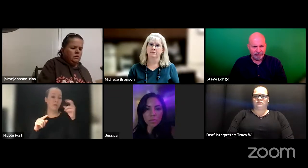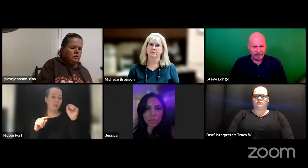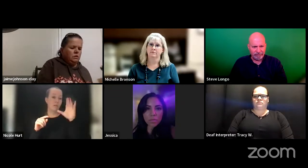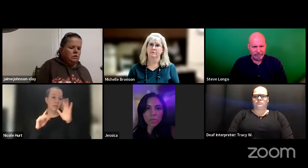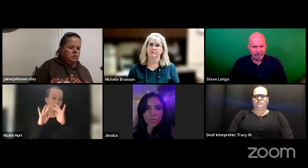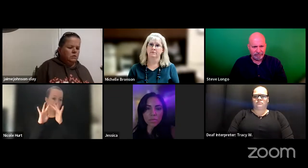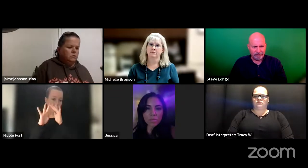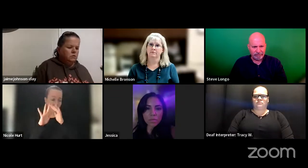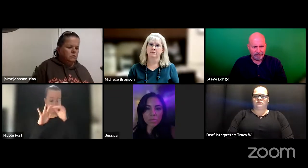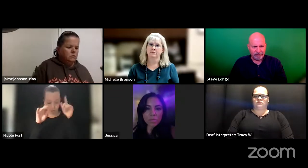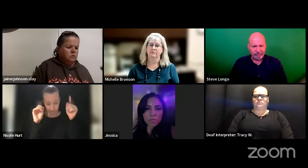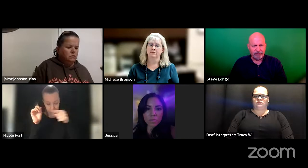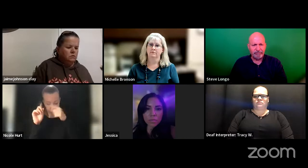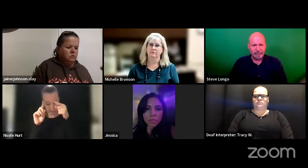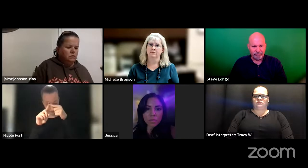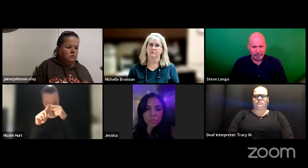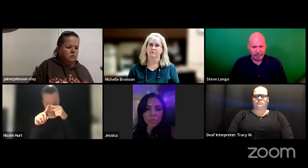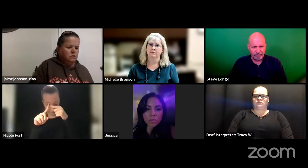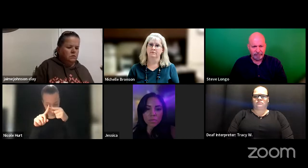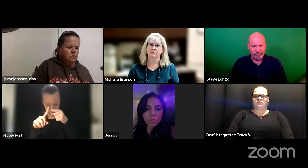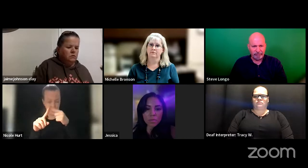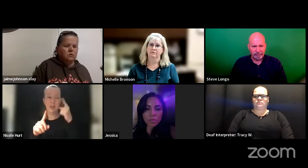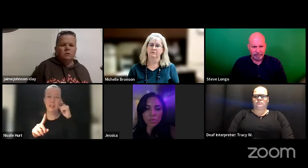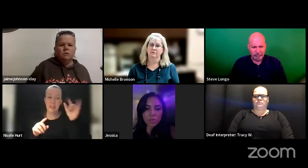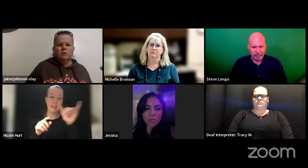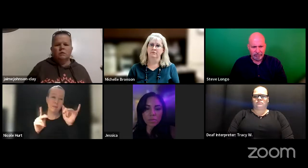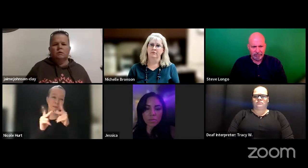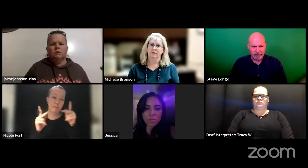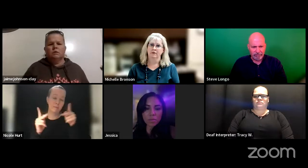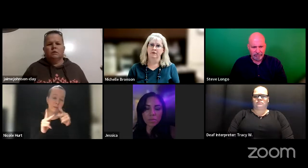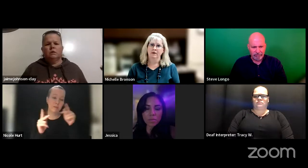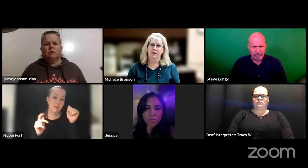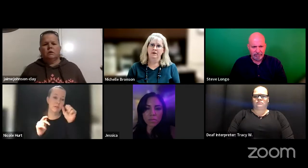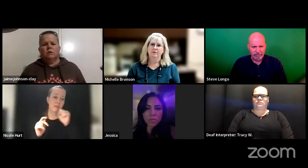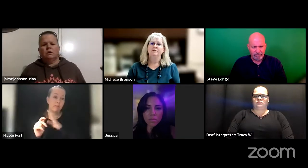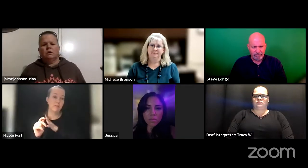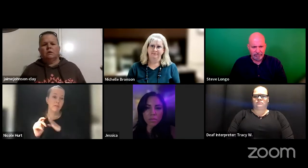If you are interested in that,